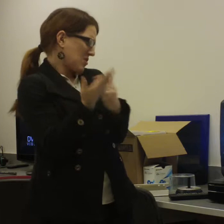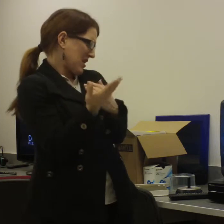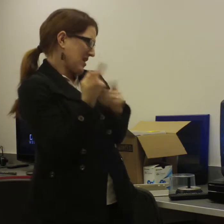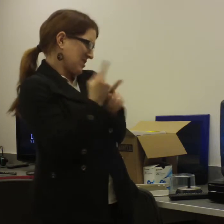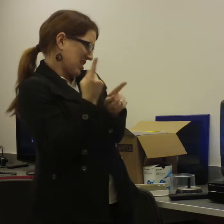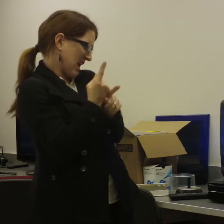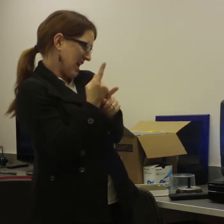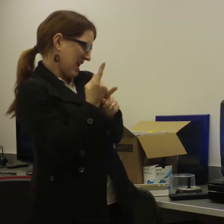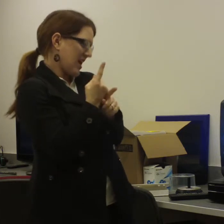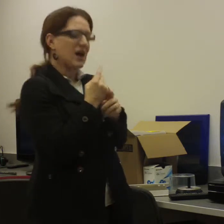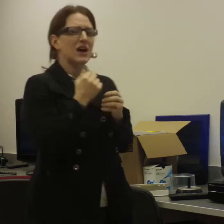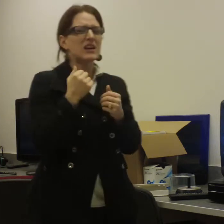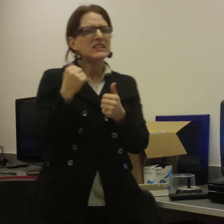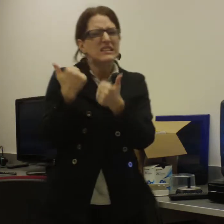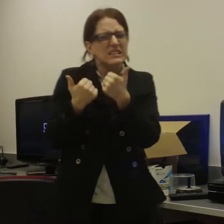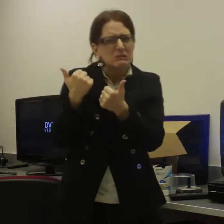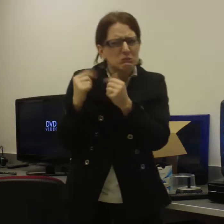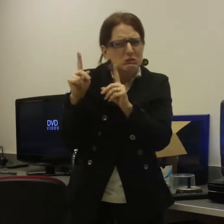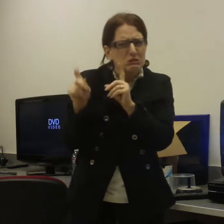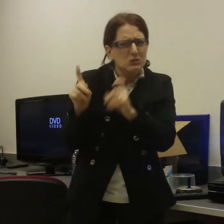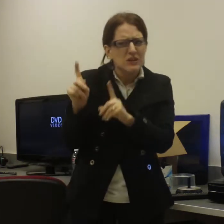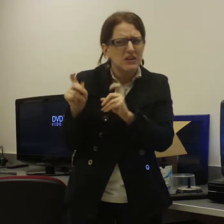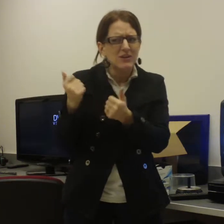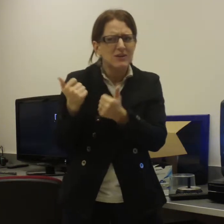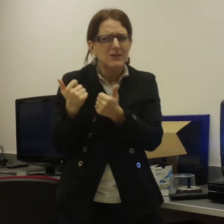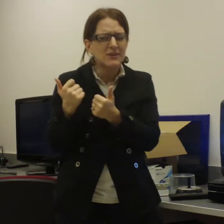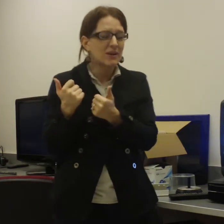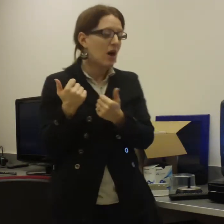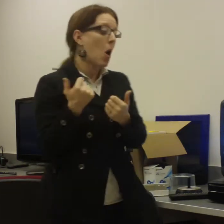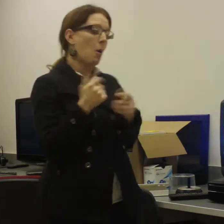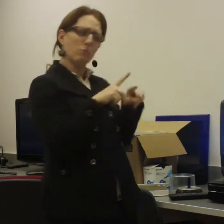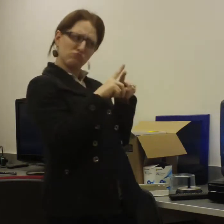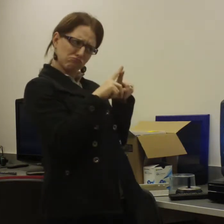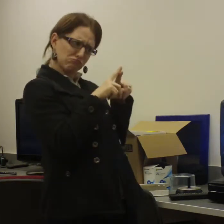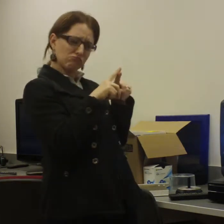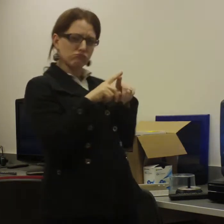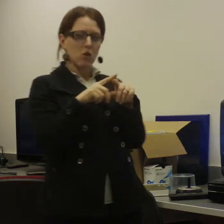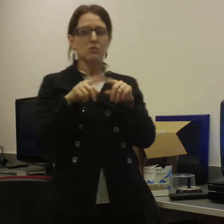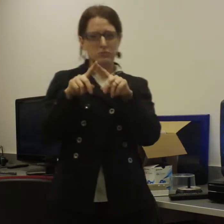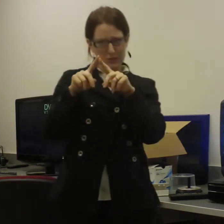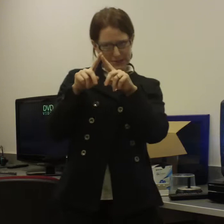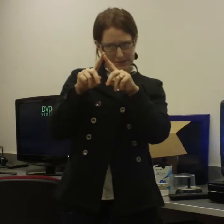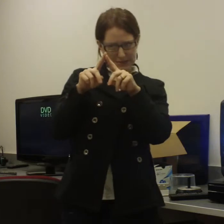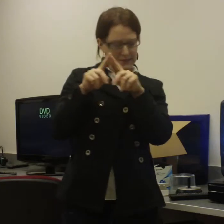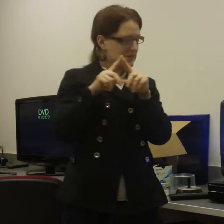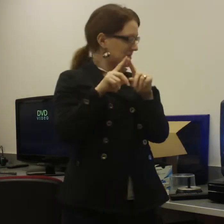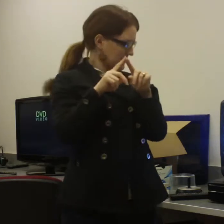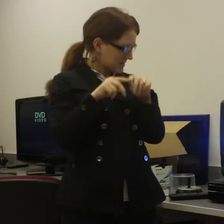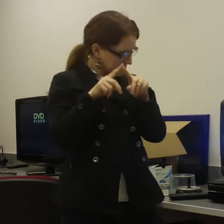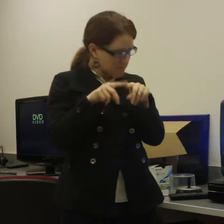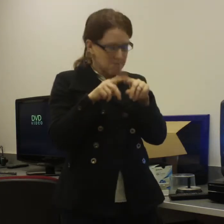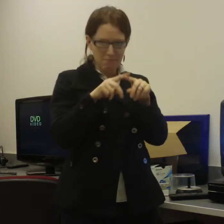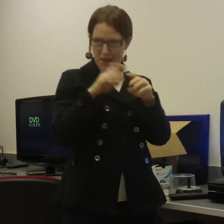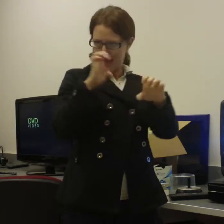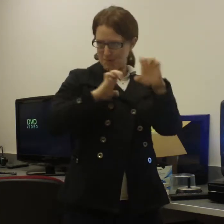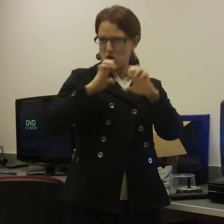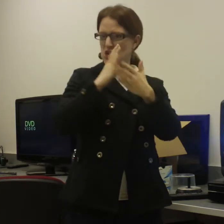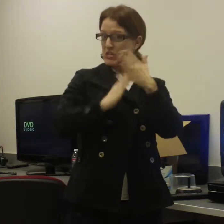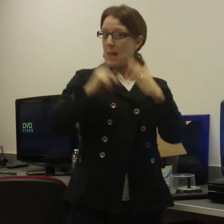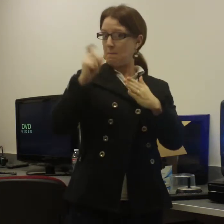For which one? Well, it depends on the experiment. Some of the experiments needed a lot of equipment, and some of them didn't. For